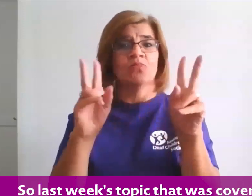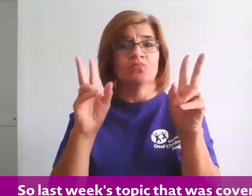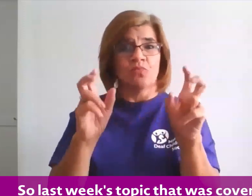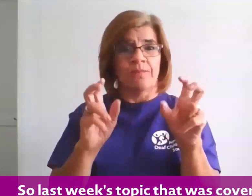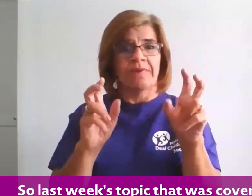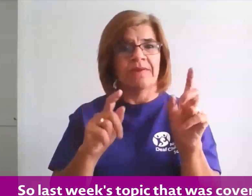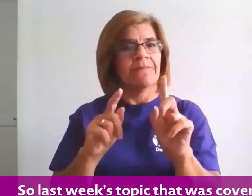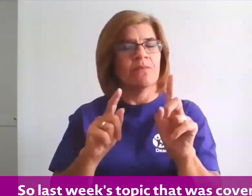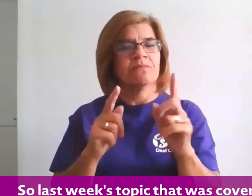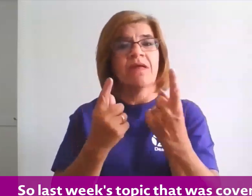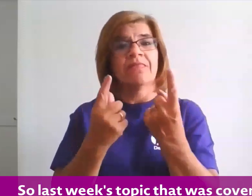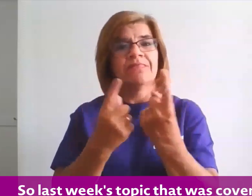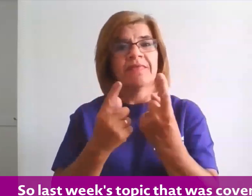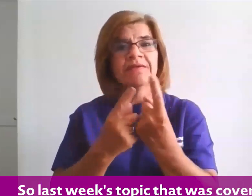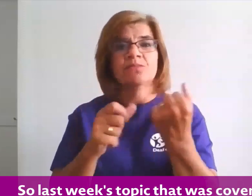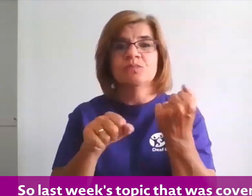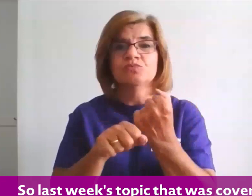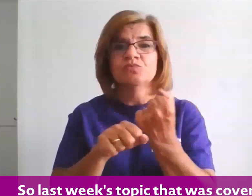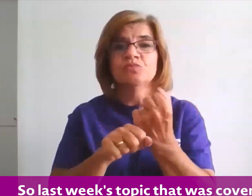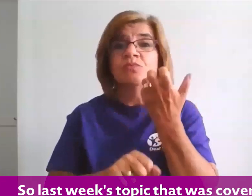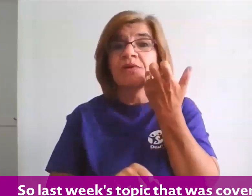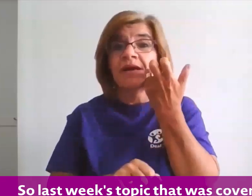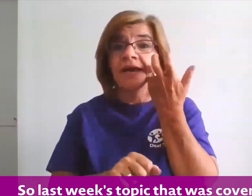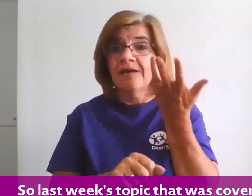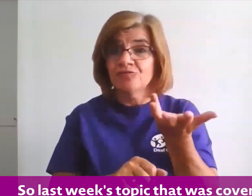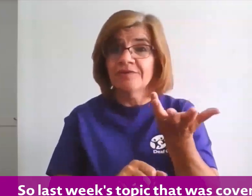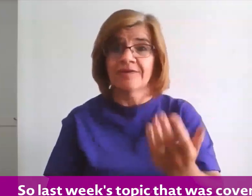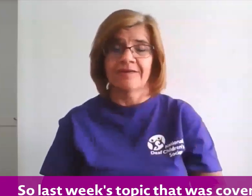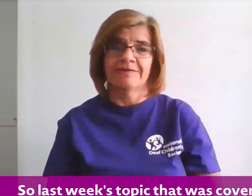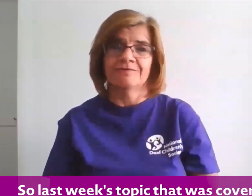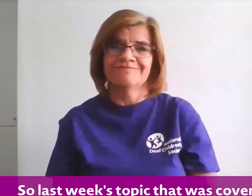So last week's topic that was covered was things that we do every day.